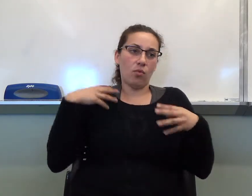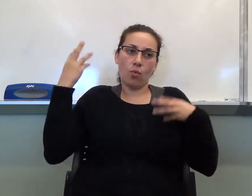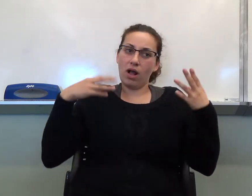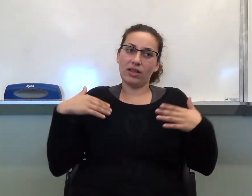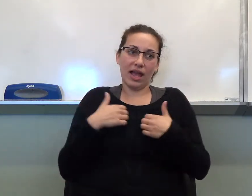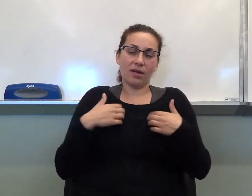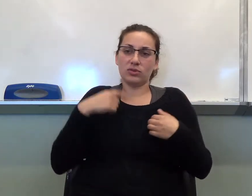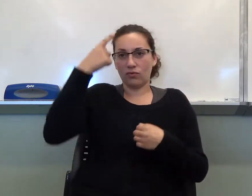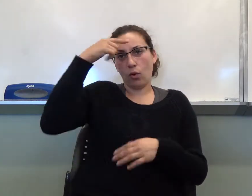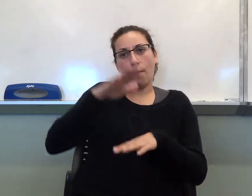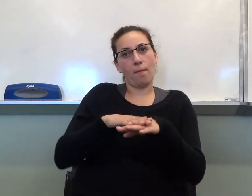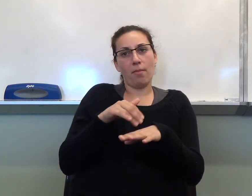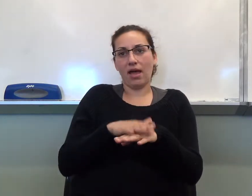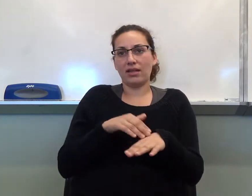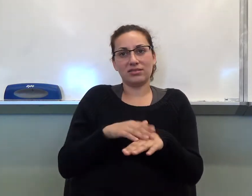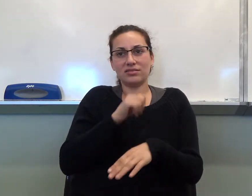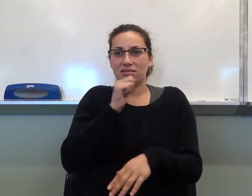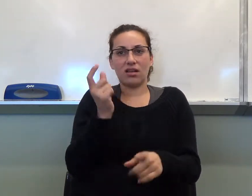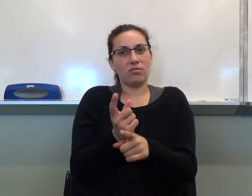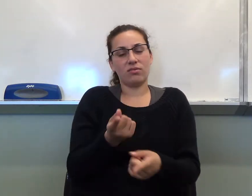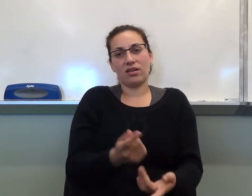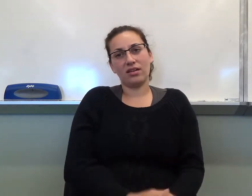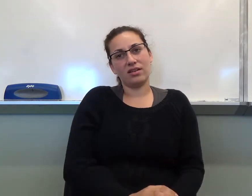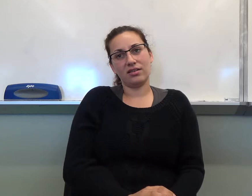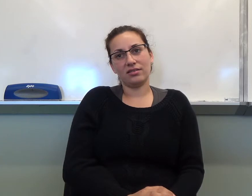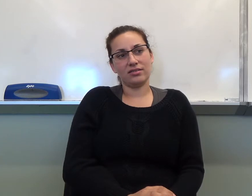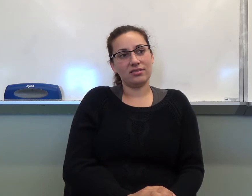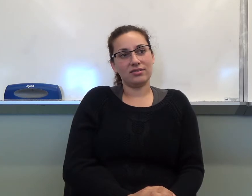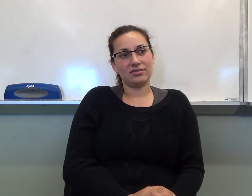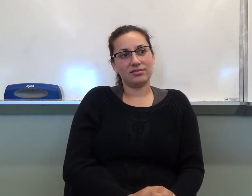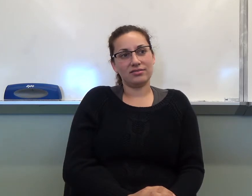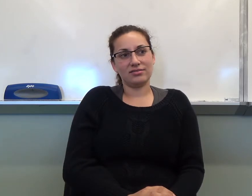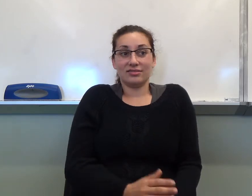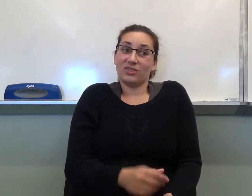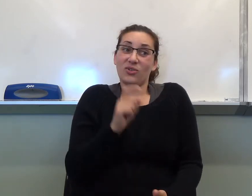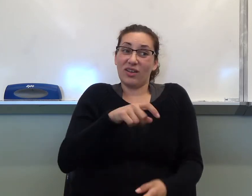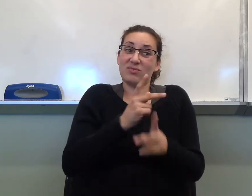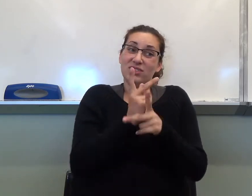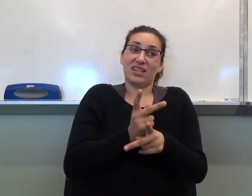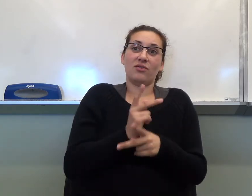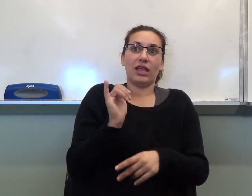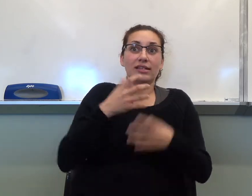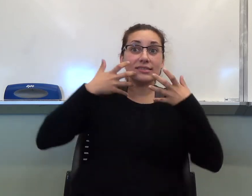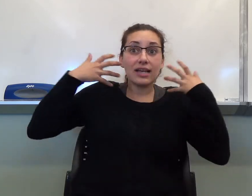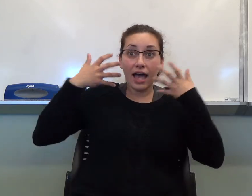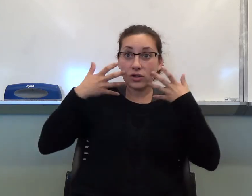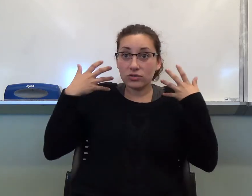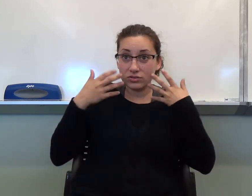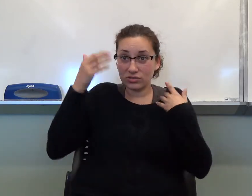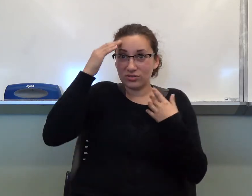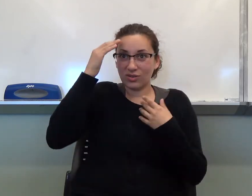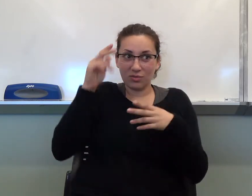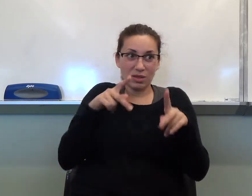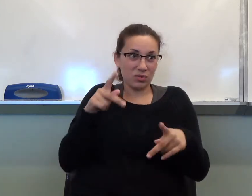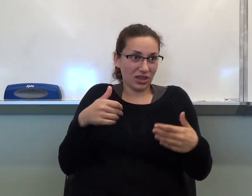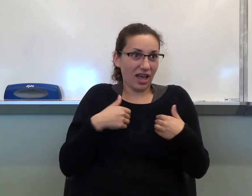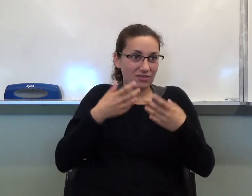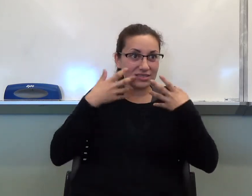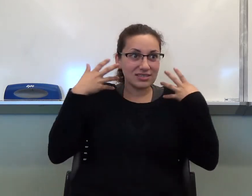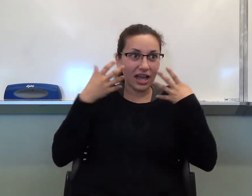scientific equipment in the United States generally use that system? And that's why I've always wondered. Yeah, but we're not talking about, shall we say, scientific equipment. We're talking